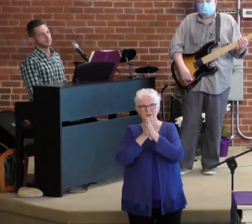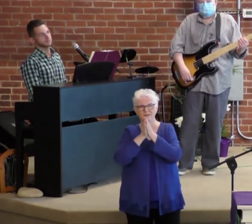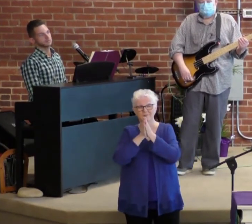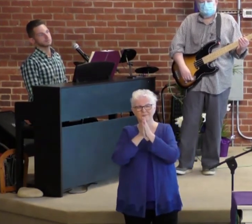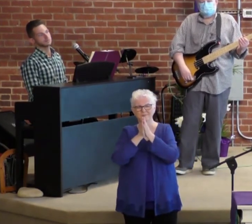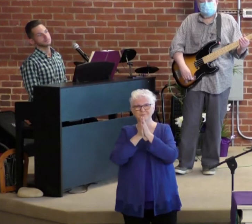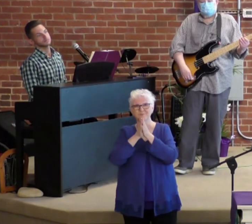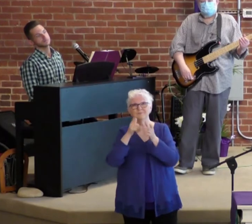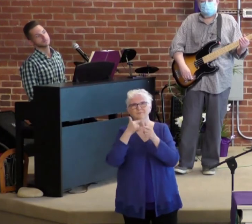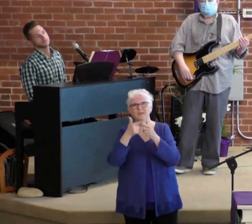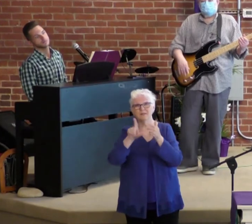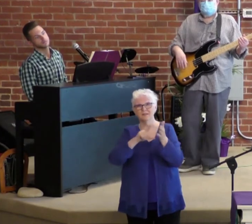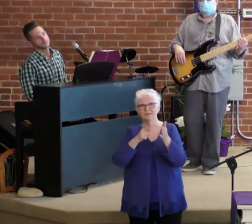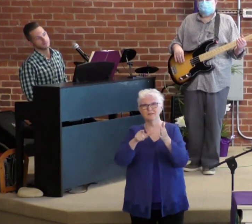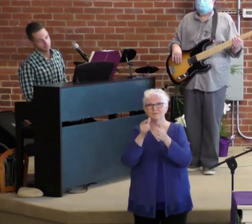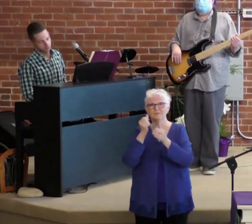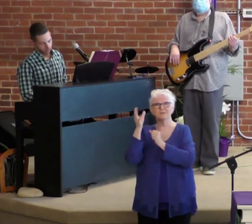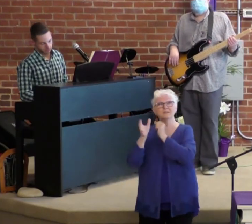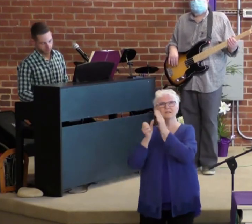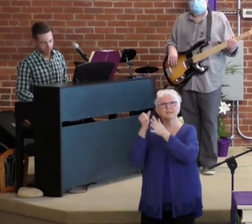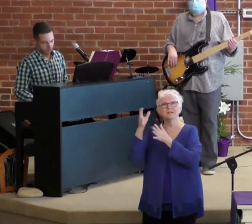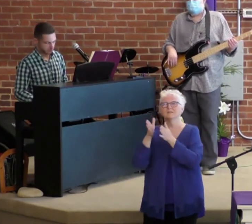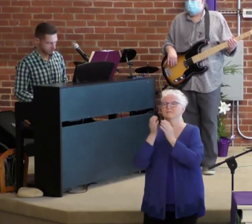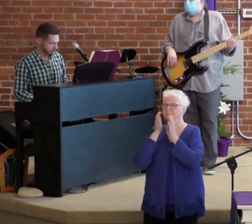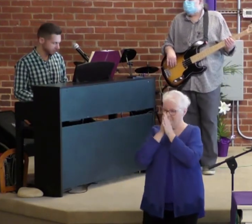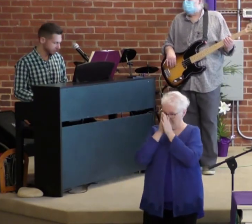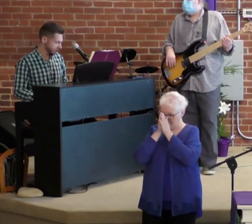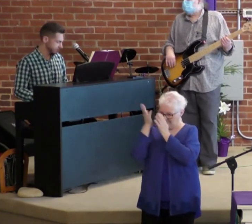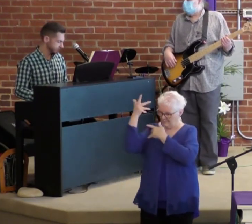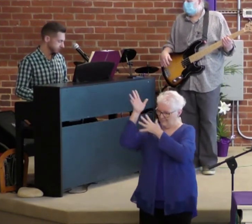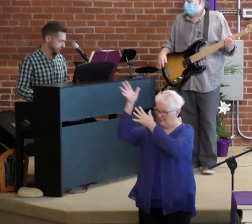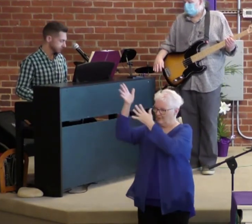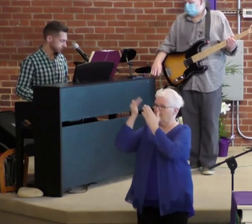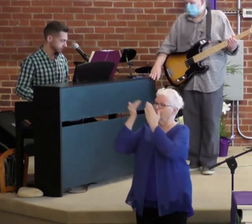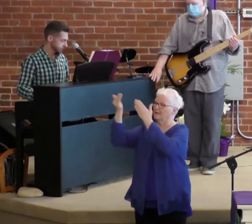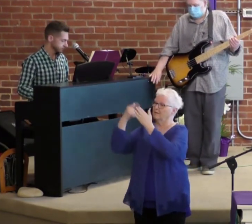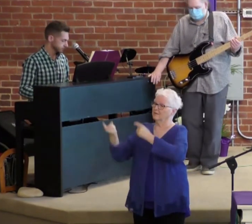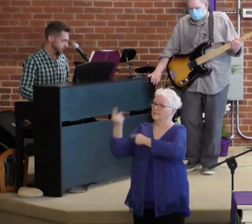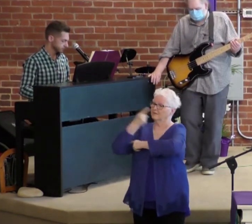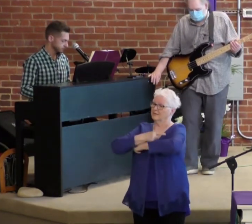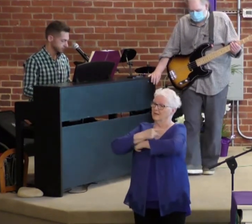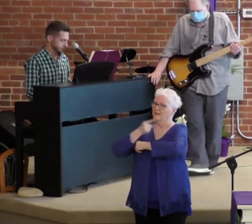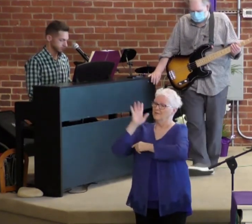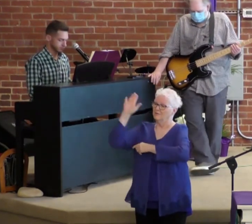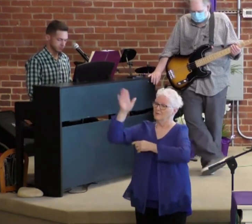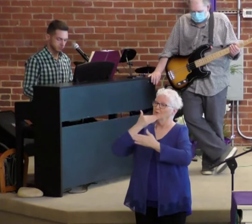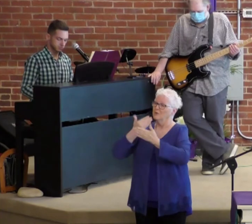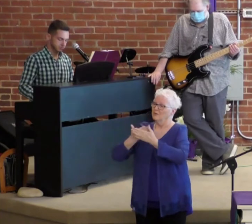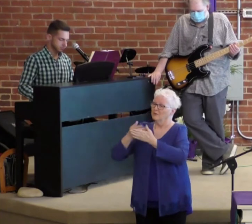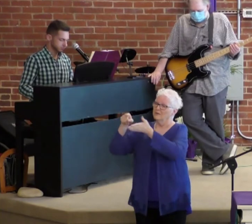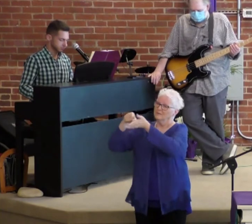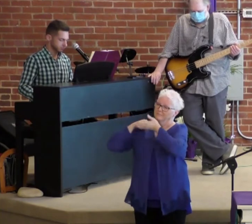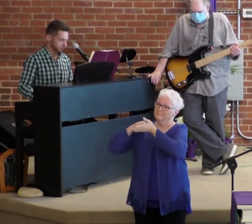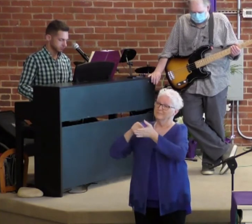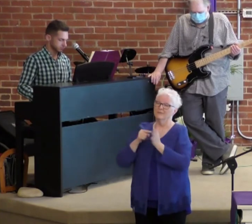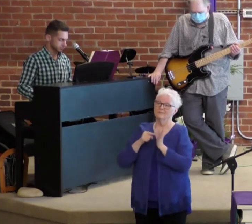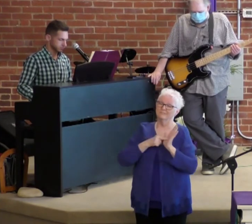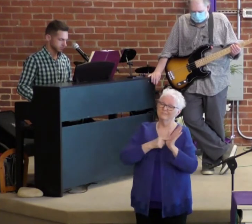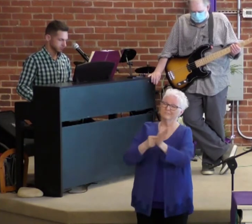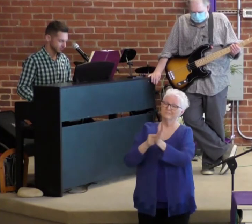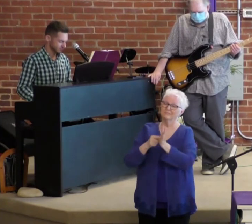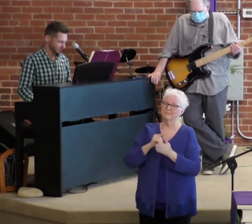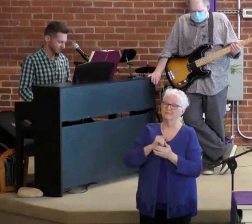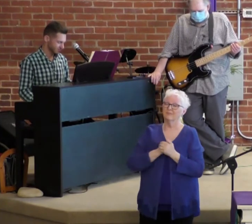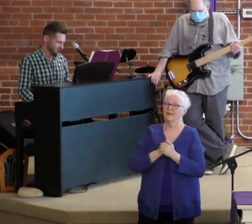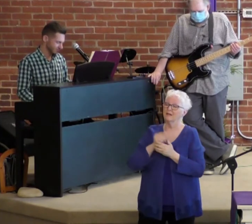to sing that for us. Father, we thank you for this day and for the goodness and blessings of it.